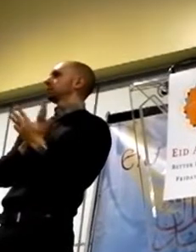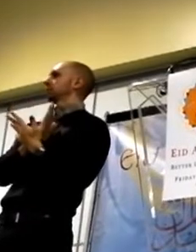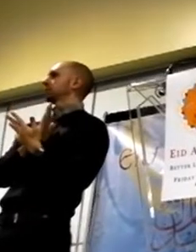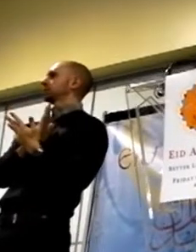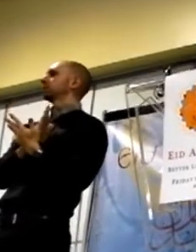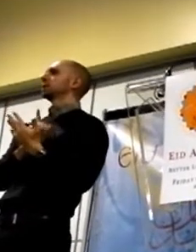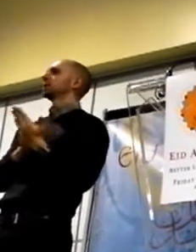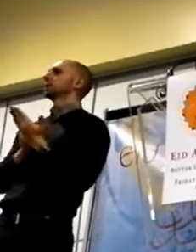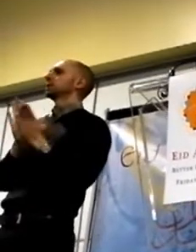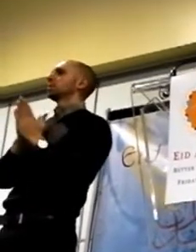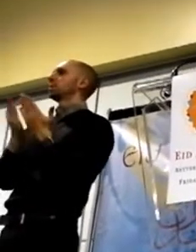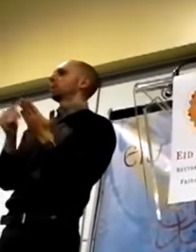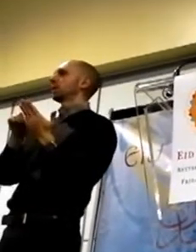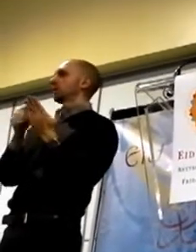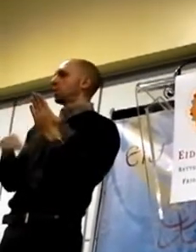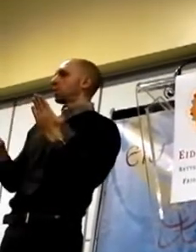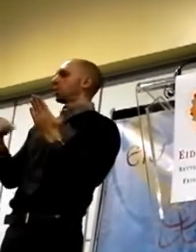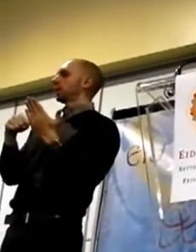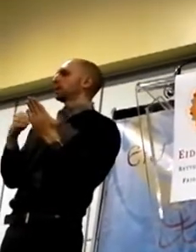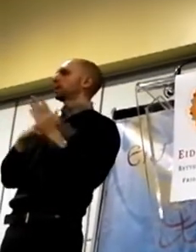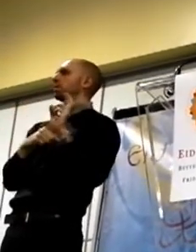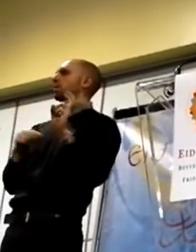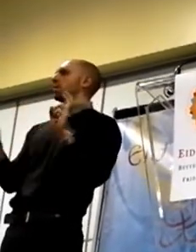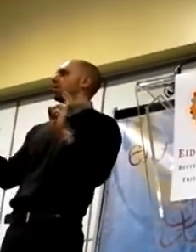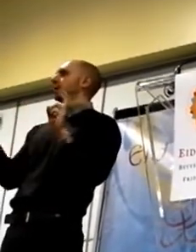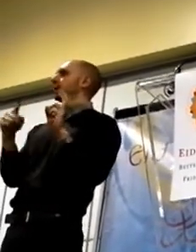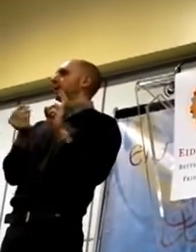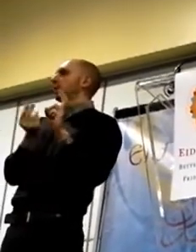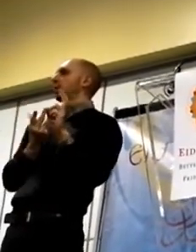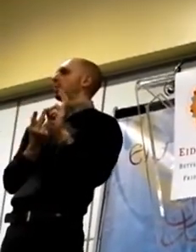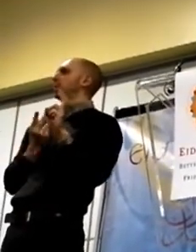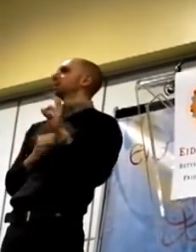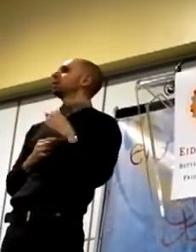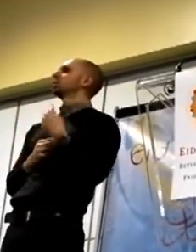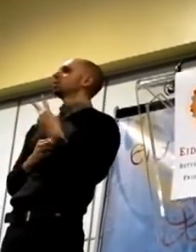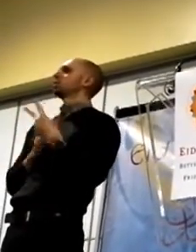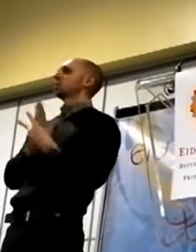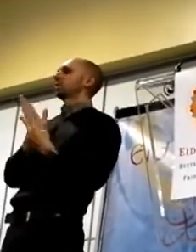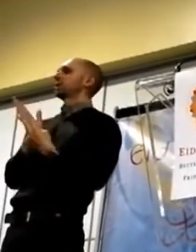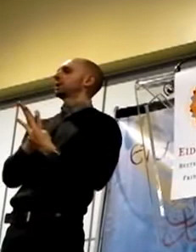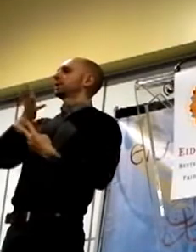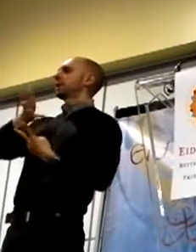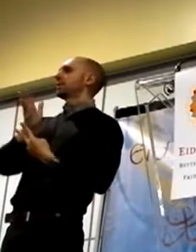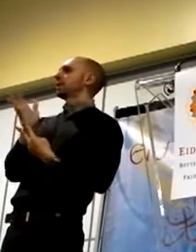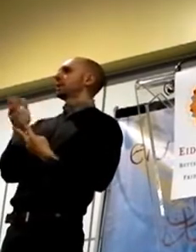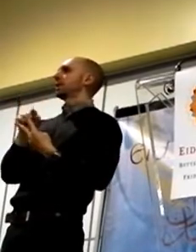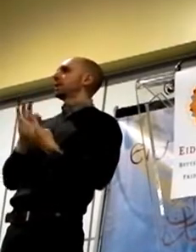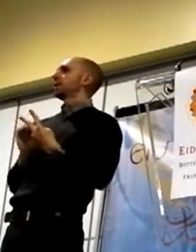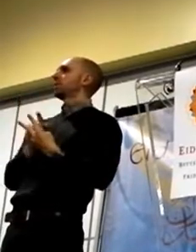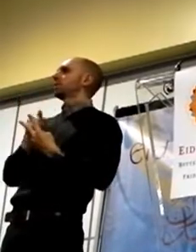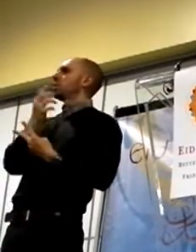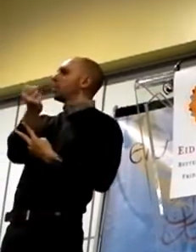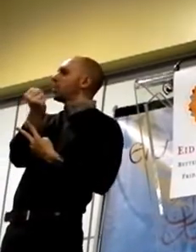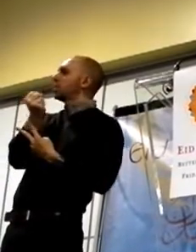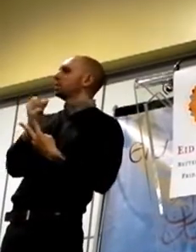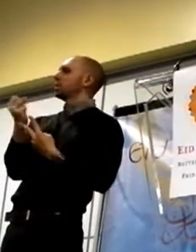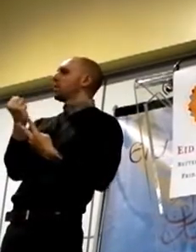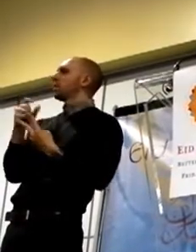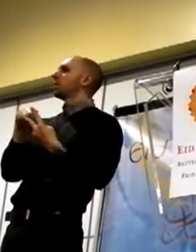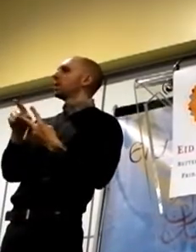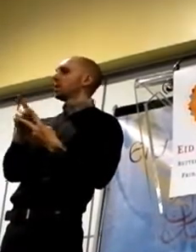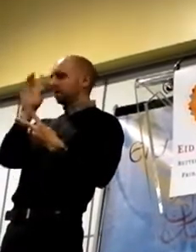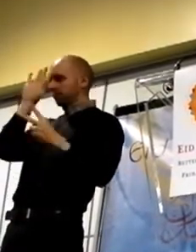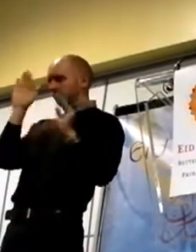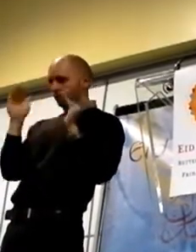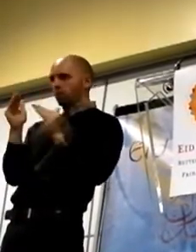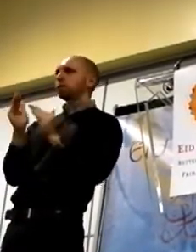amran," I have left you with two things. If you hold tight to them, you will not go astray. It is the book